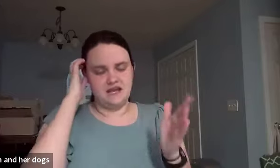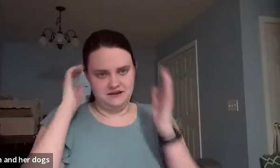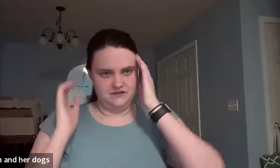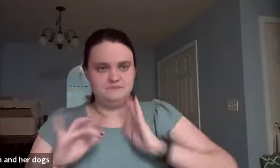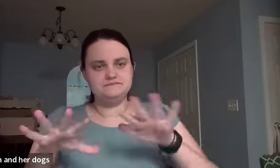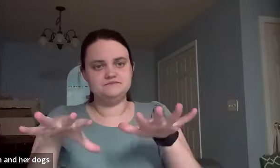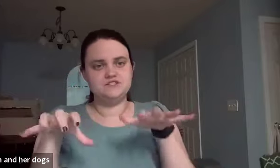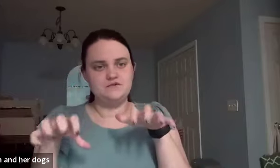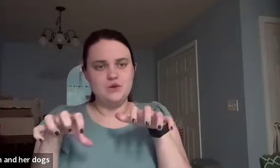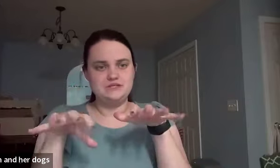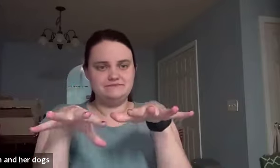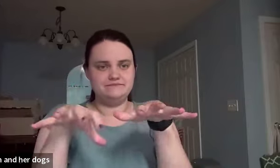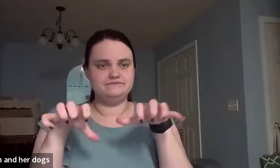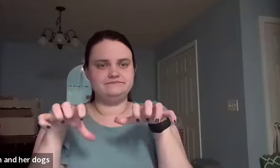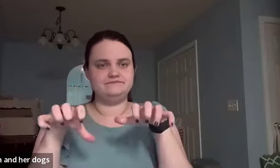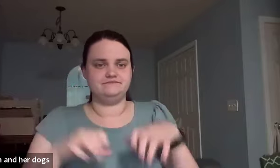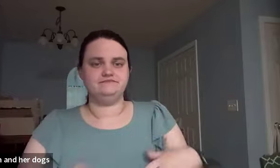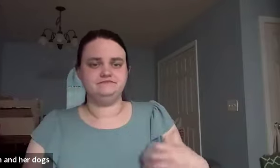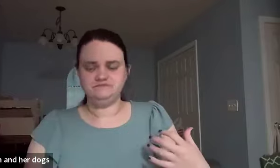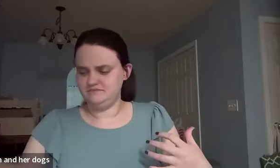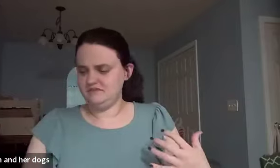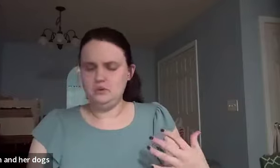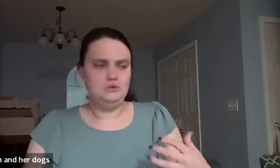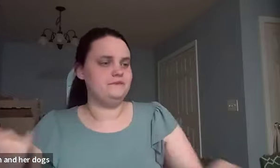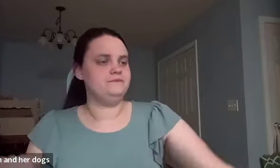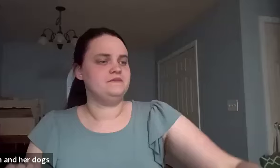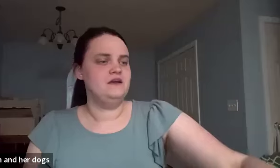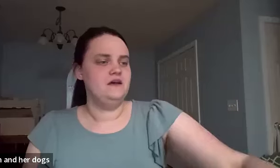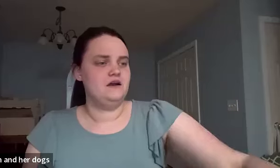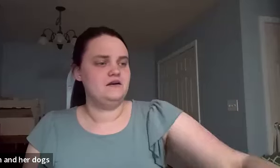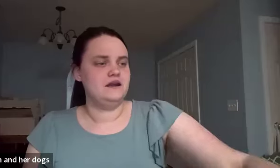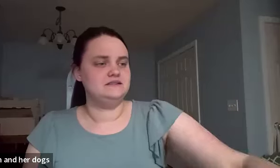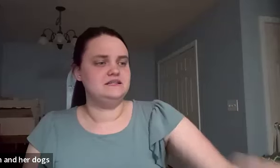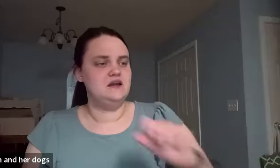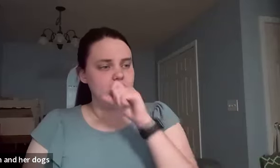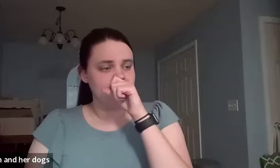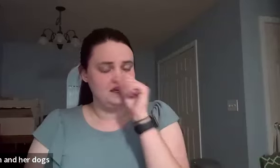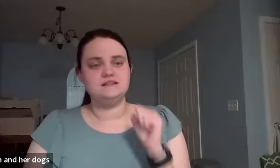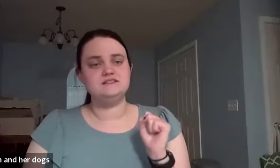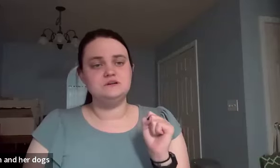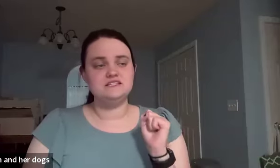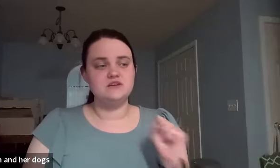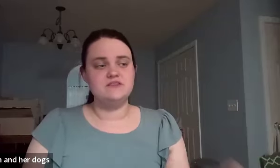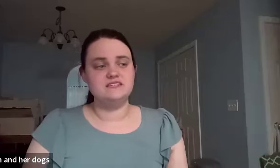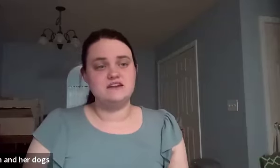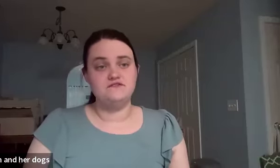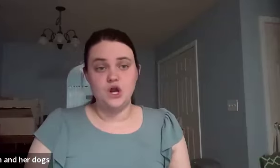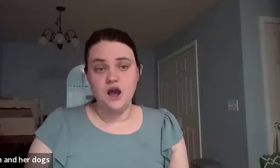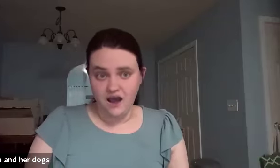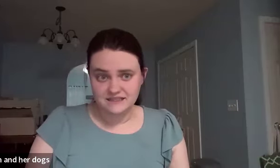That kind of thing. So frozen. Ooh. All right. Our next one is going to be the sign for